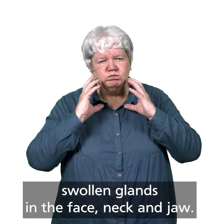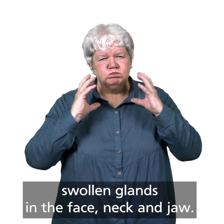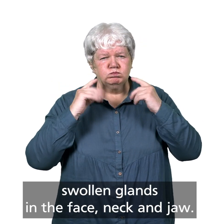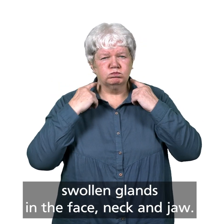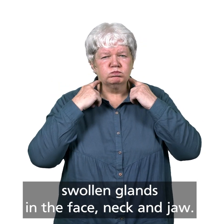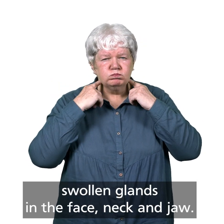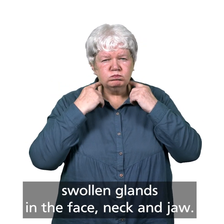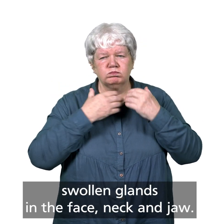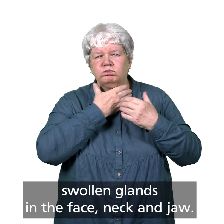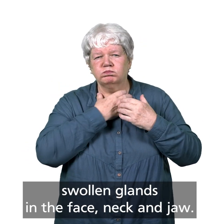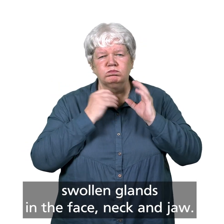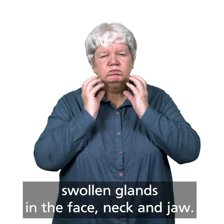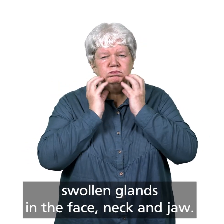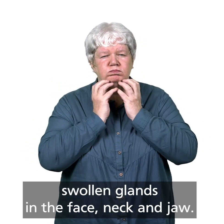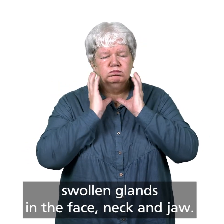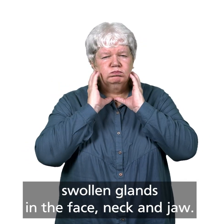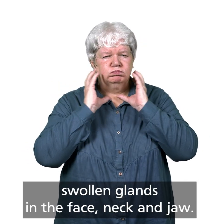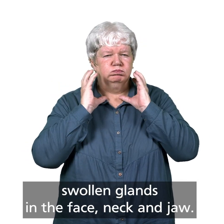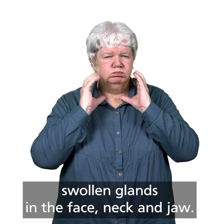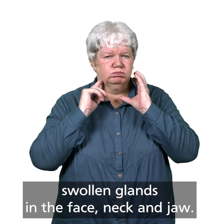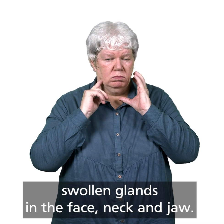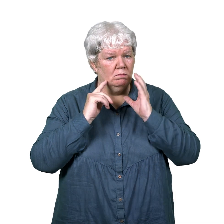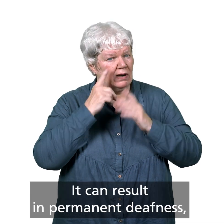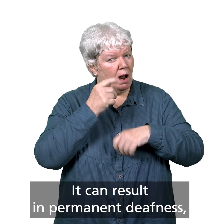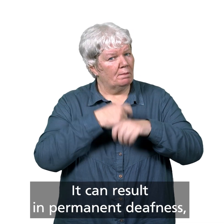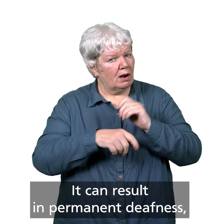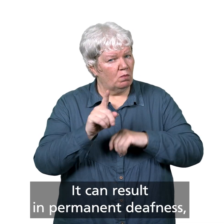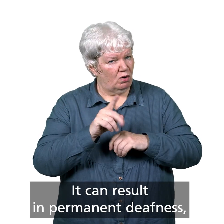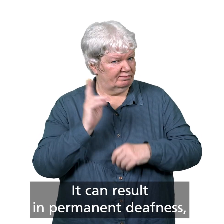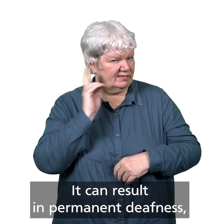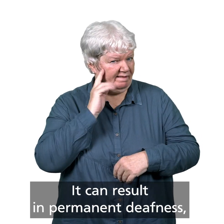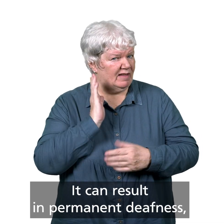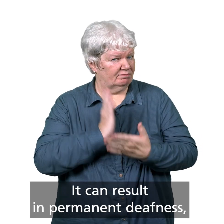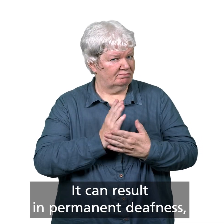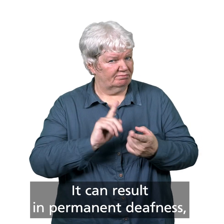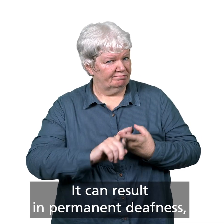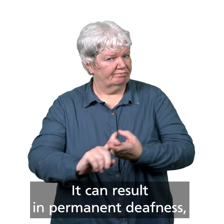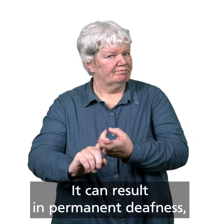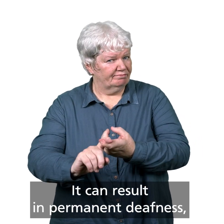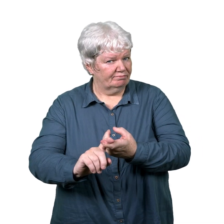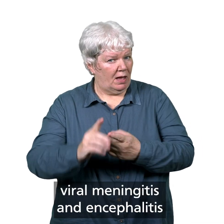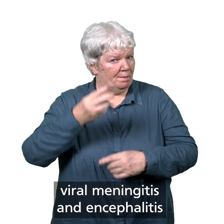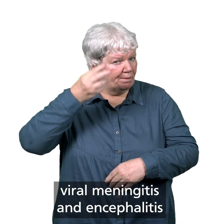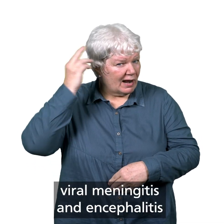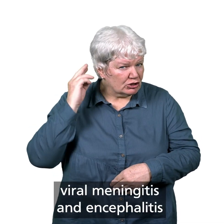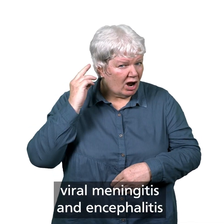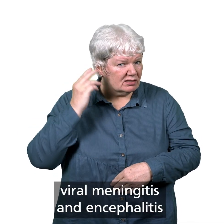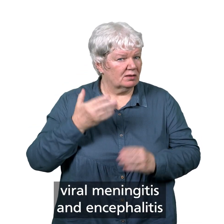swollen glands in the face, neck, and jaw. It can result in permanent deafness, viral